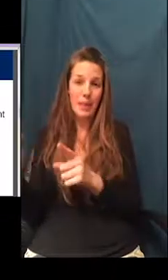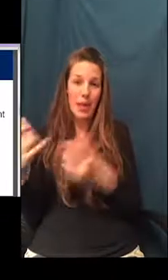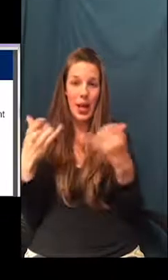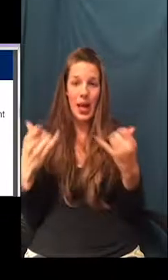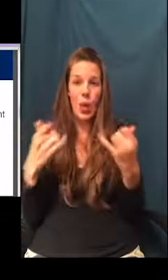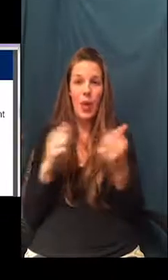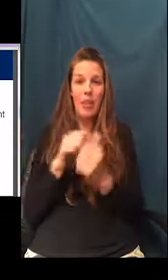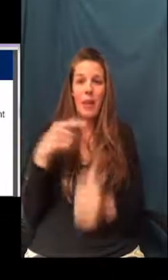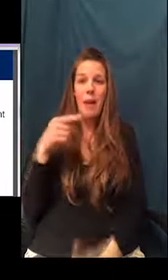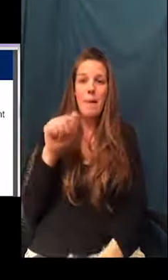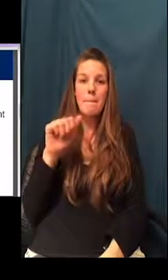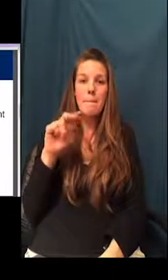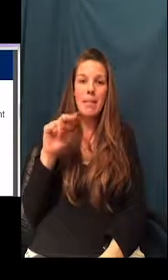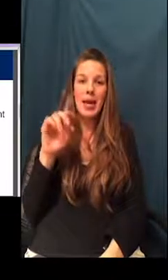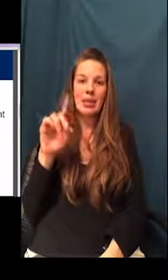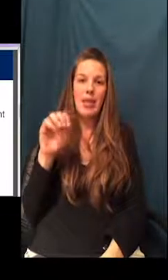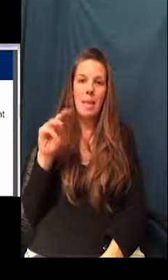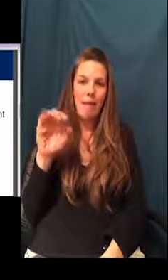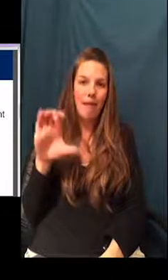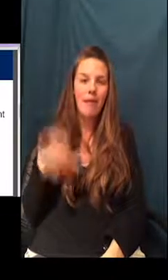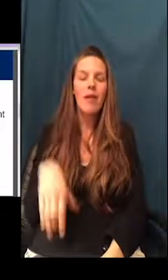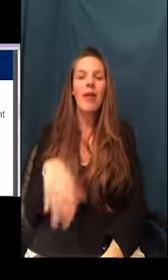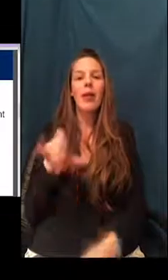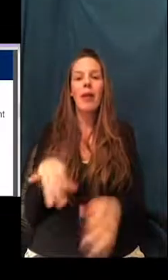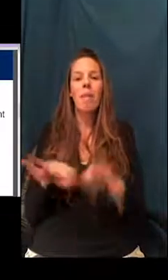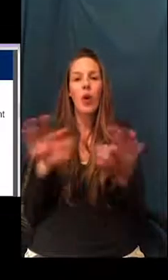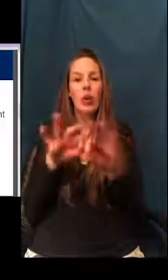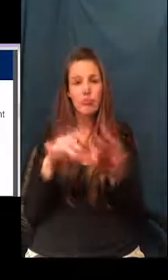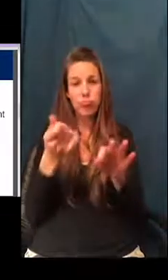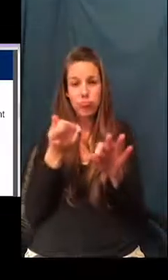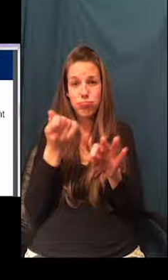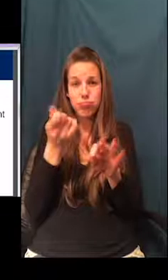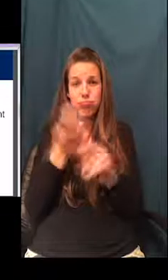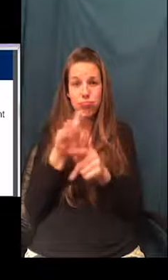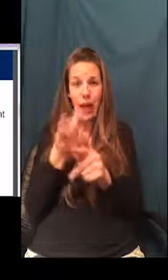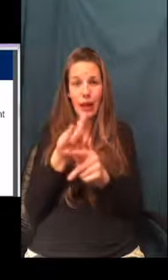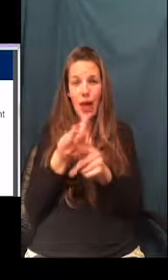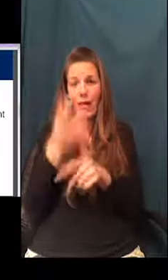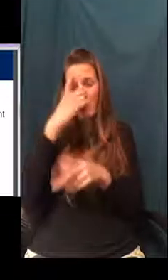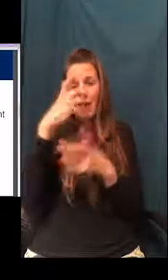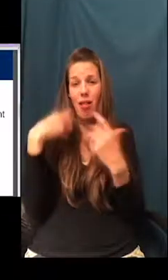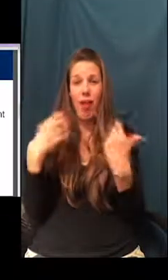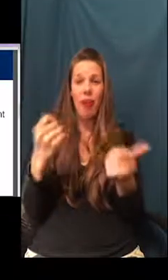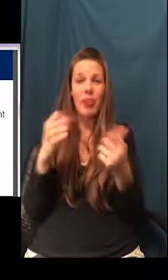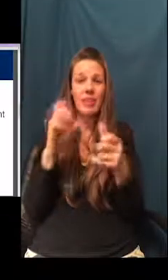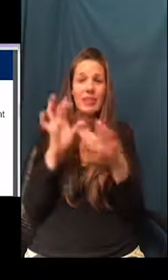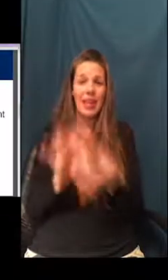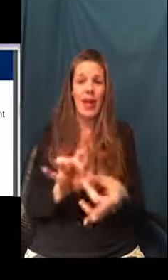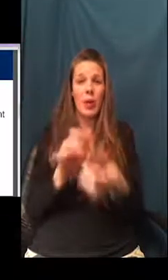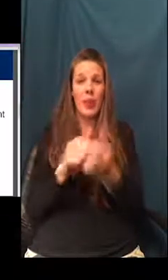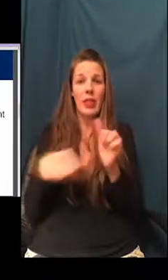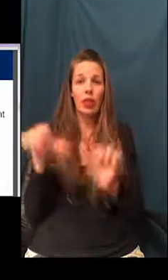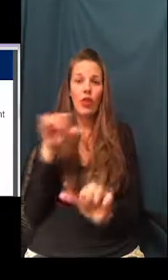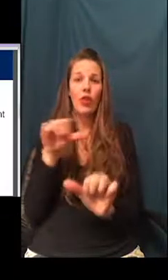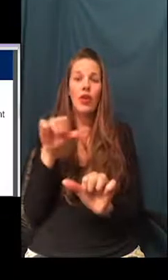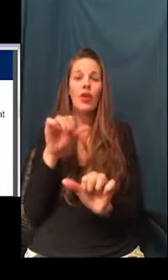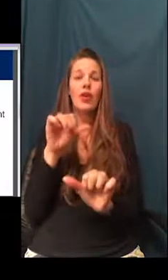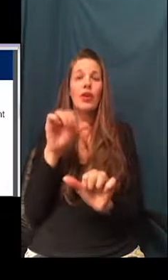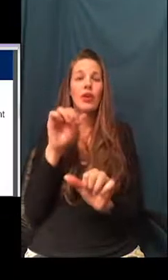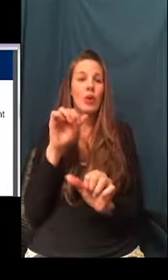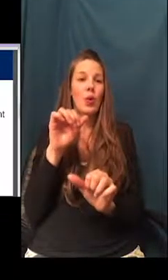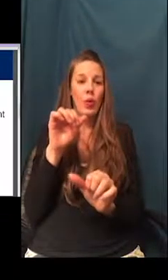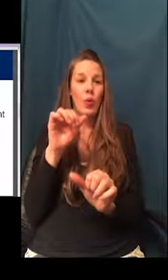ourselves in with the pandemic. And so how important it is to take care of our mental health and stay connected with one another. So we're kind